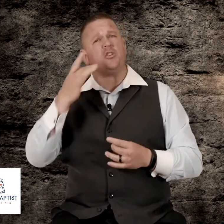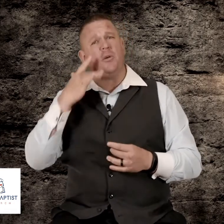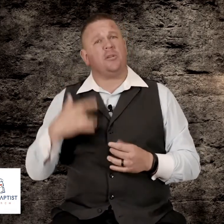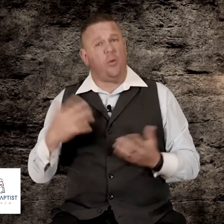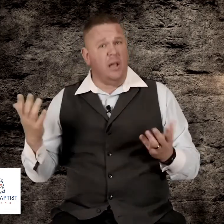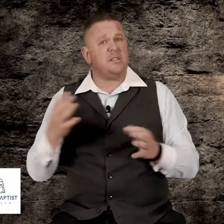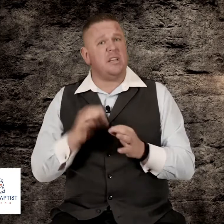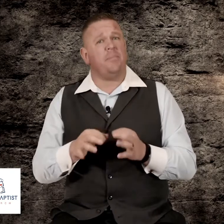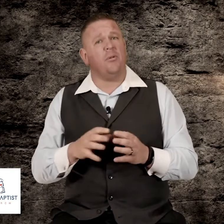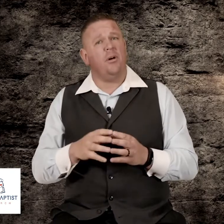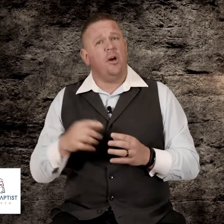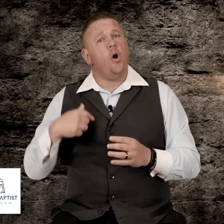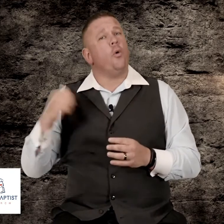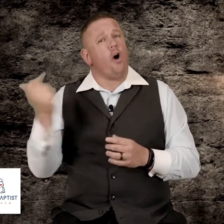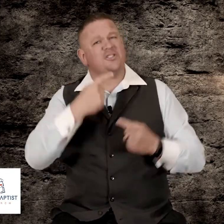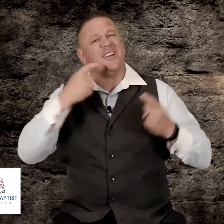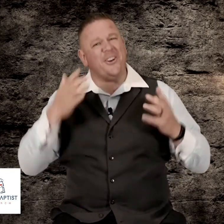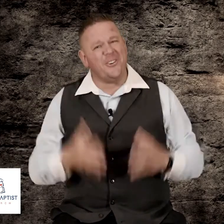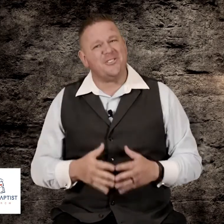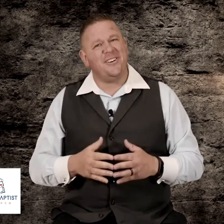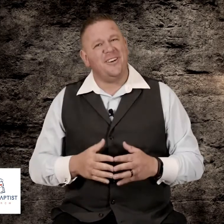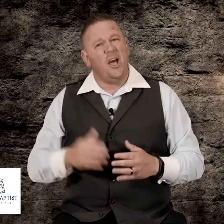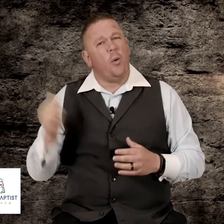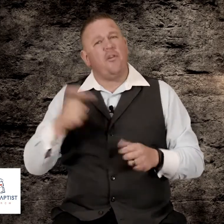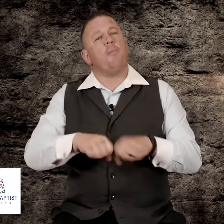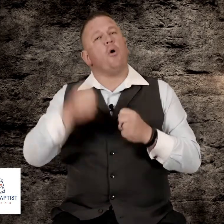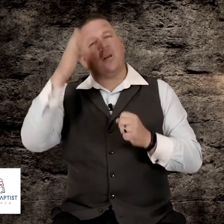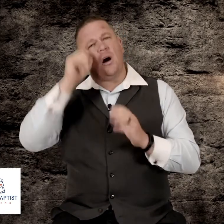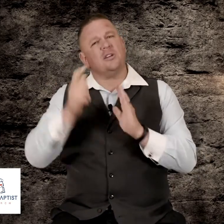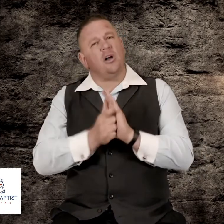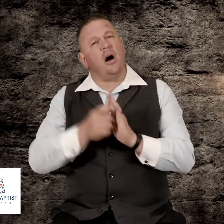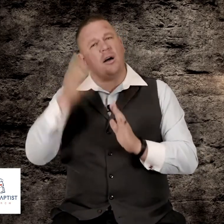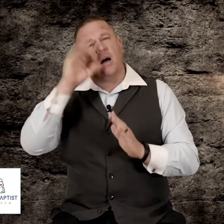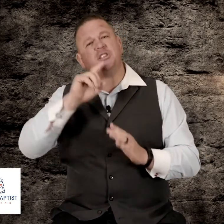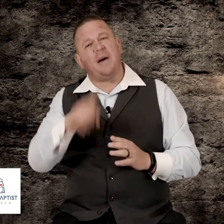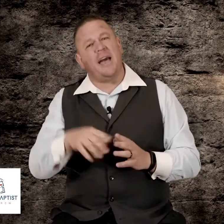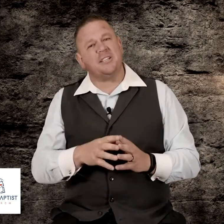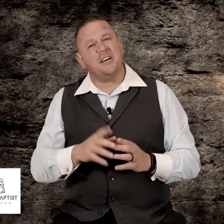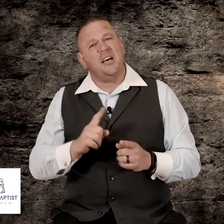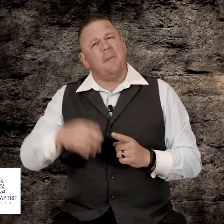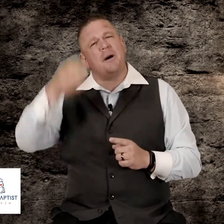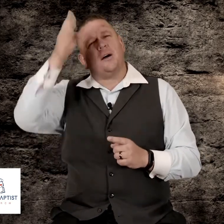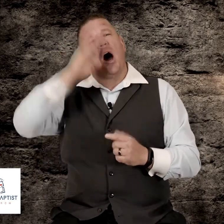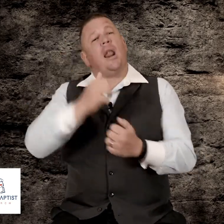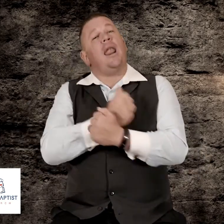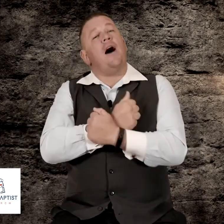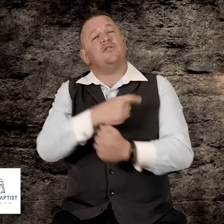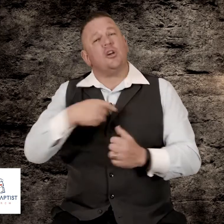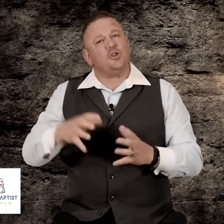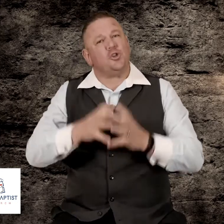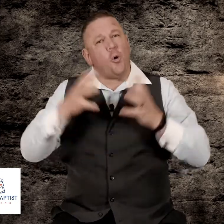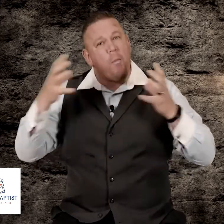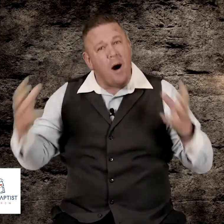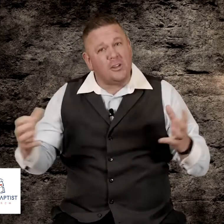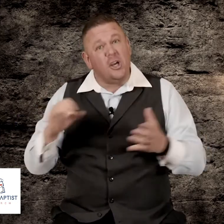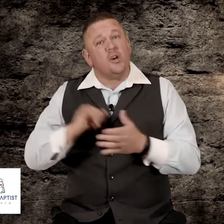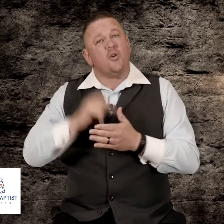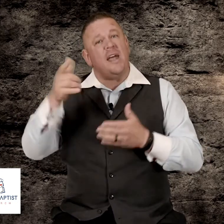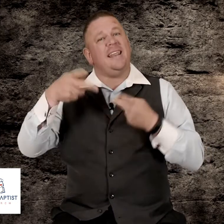birthday? Well, it's simple. We're all sinners. We've all broken God's law and God's commands, but God loves us so much so that he let